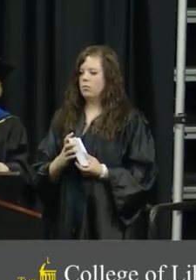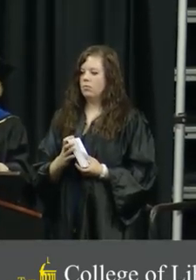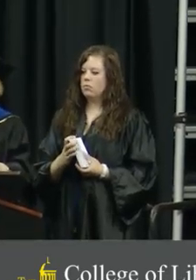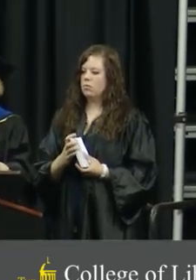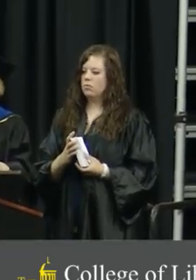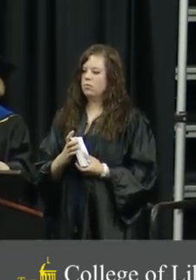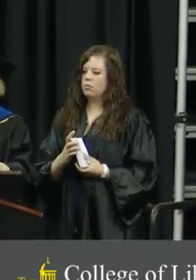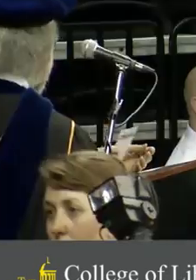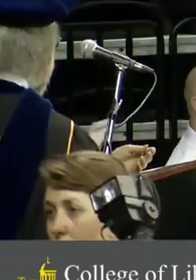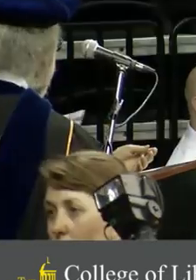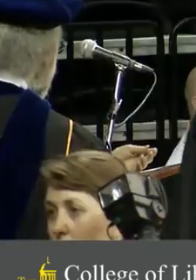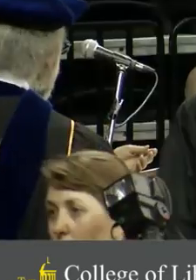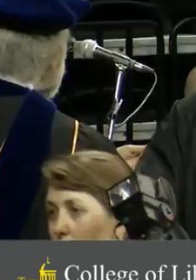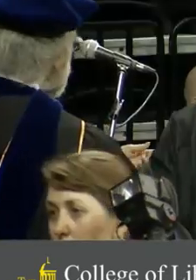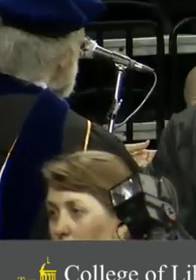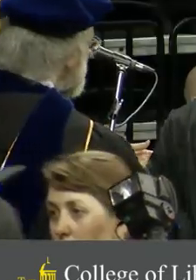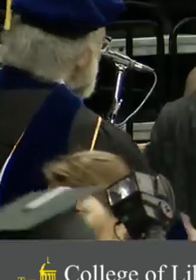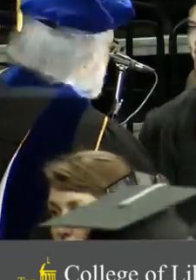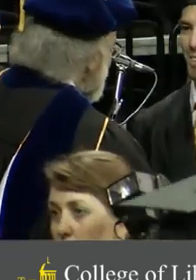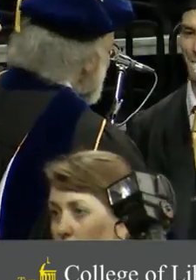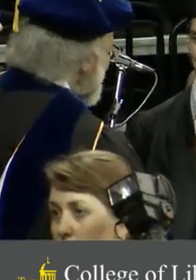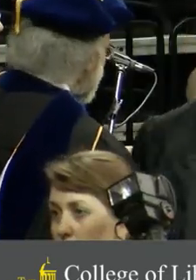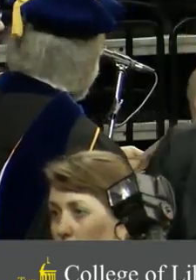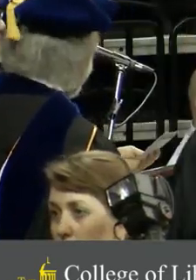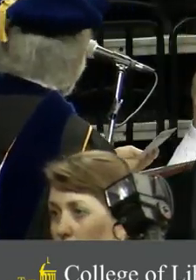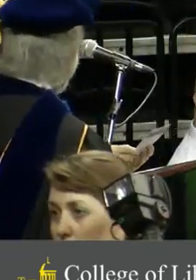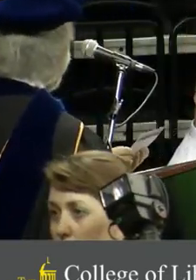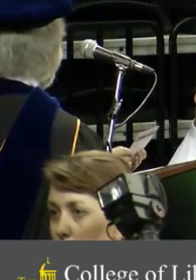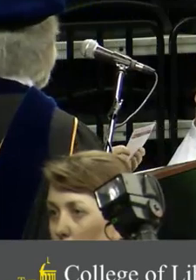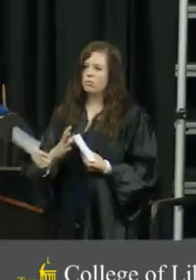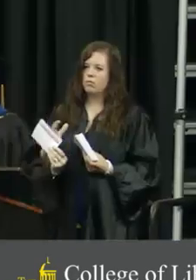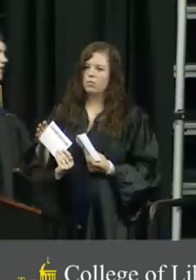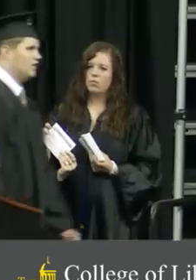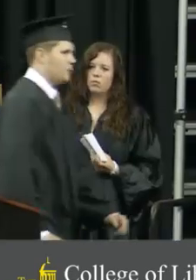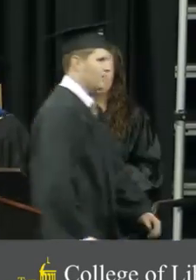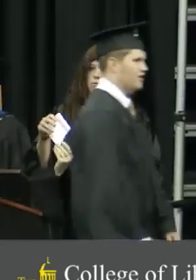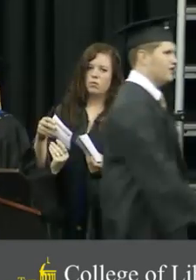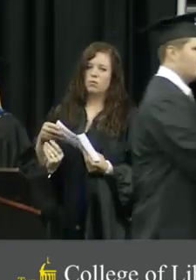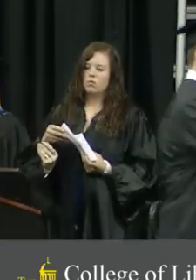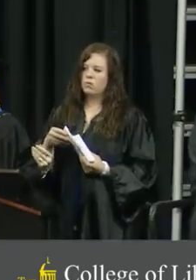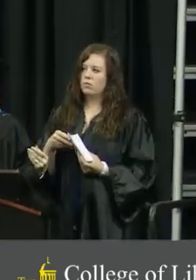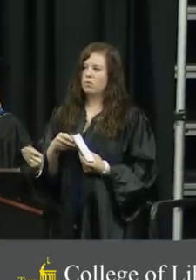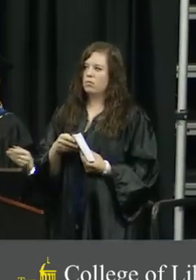James Latonsky. Ryan Griebel.